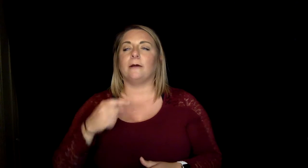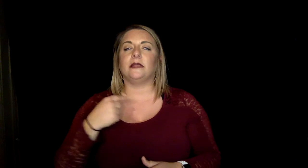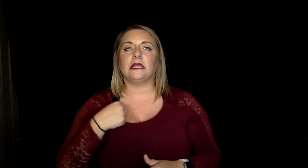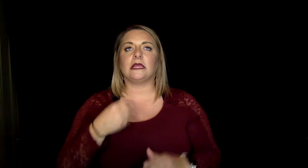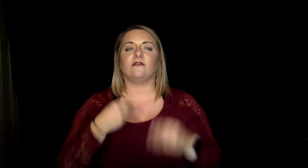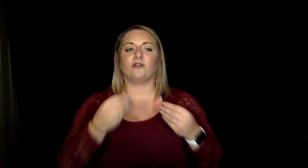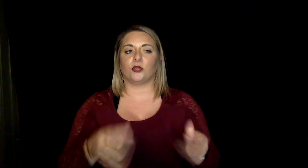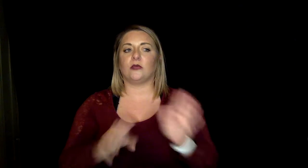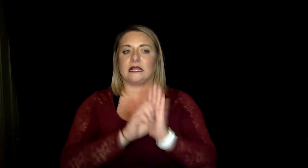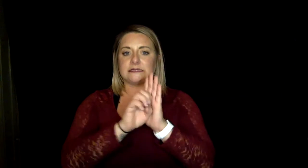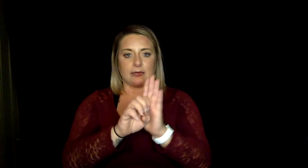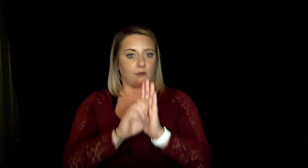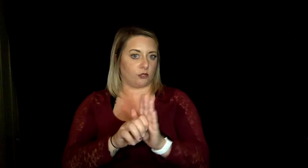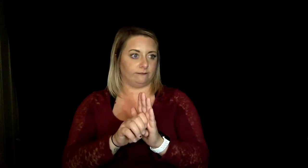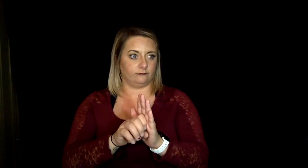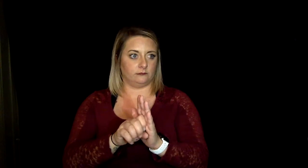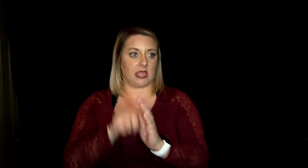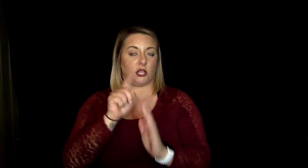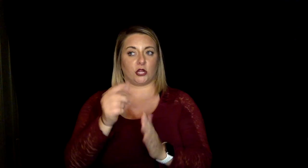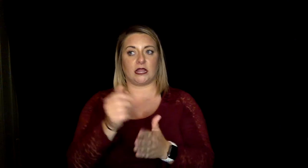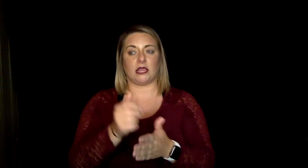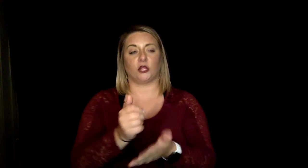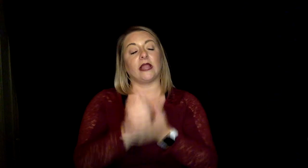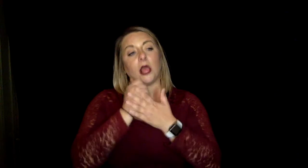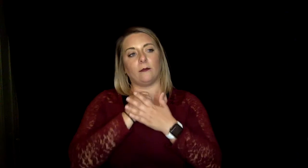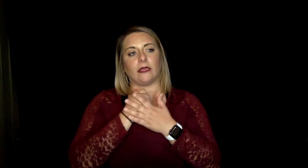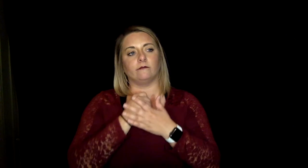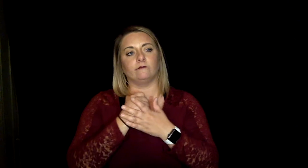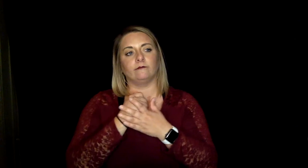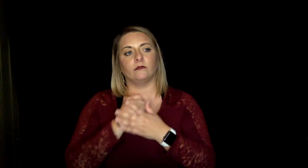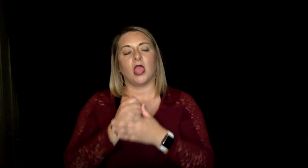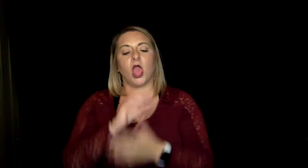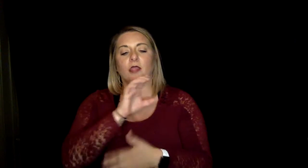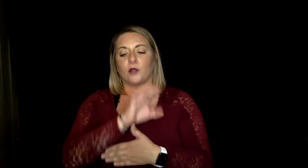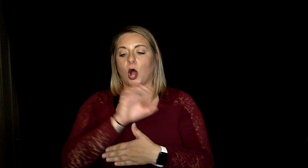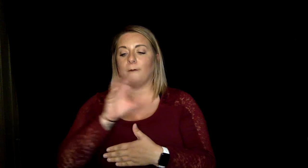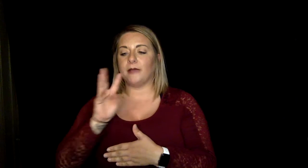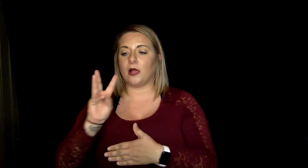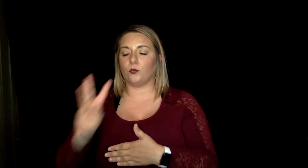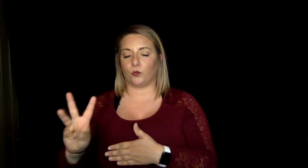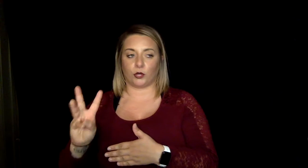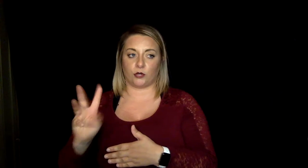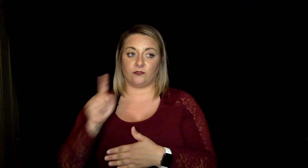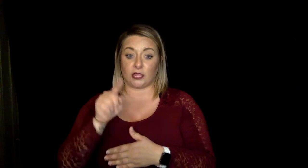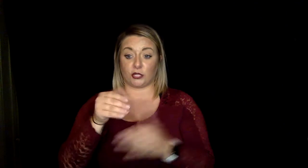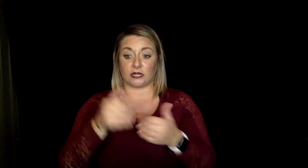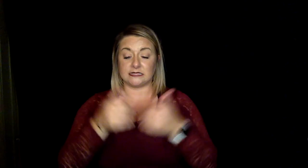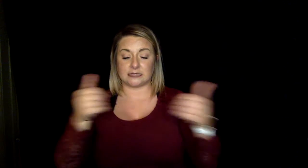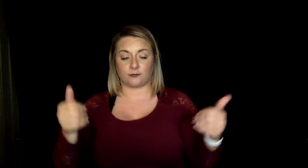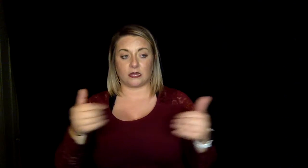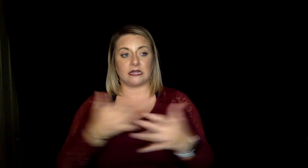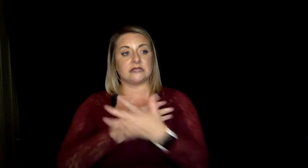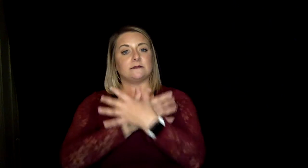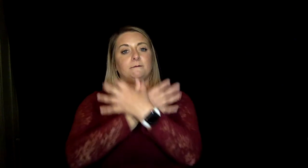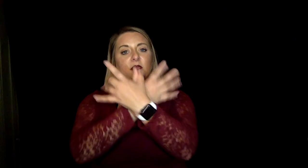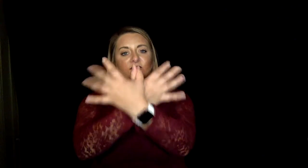gonna give you an example, and you're gonna help me. The compound word that you're gonna separate is